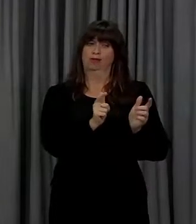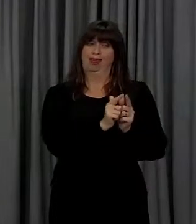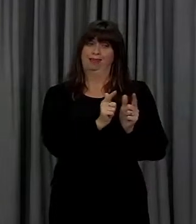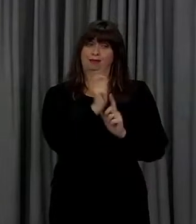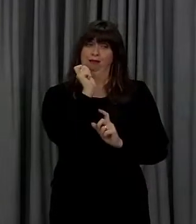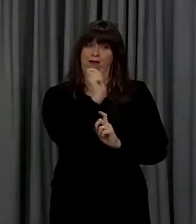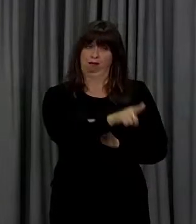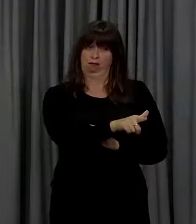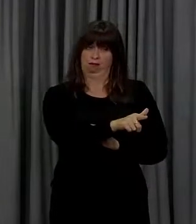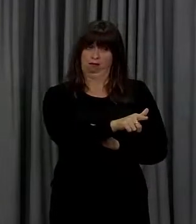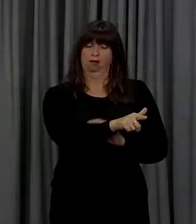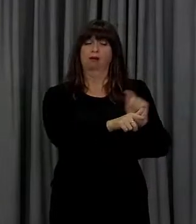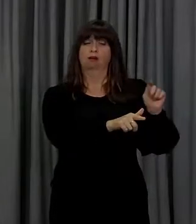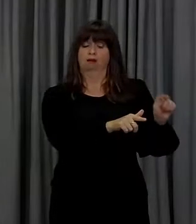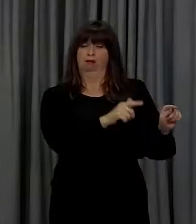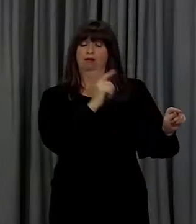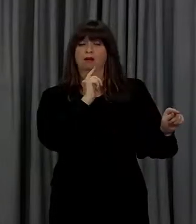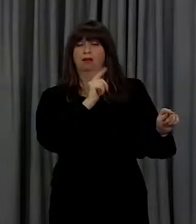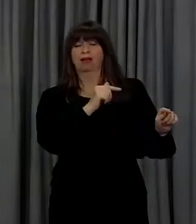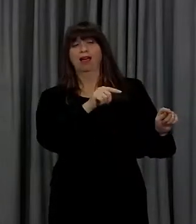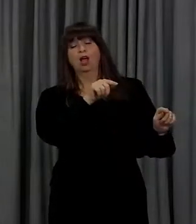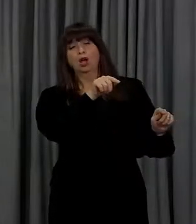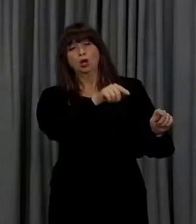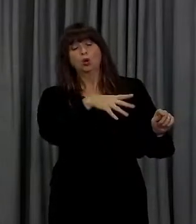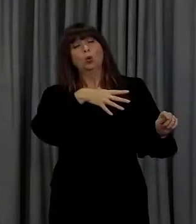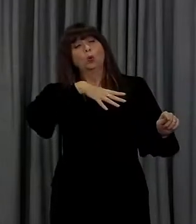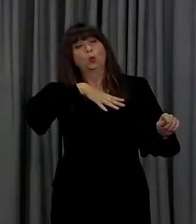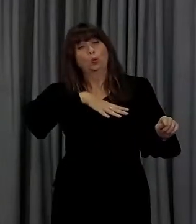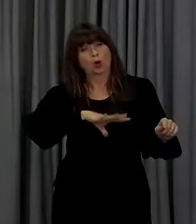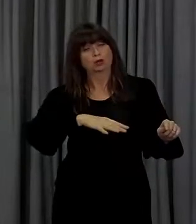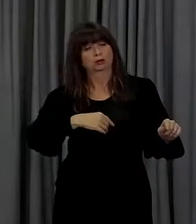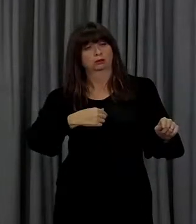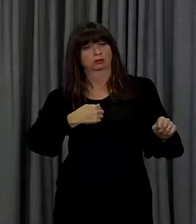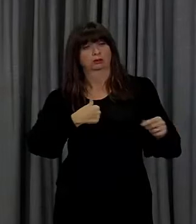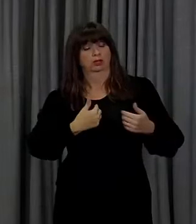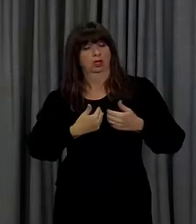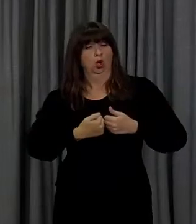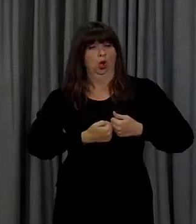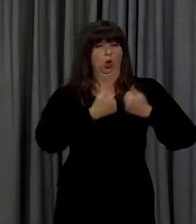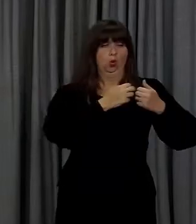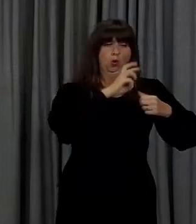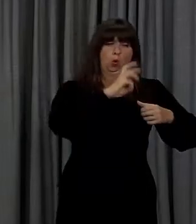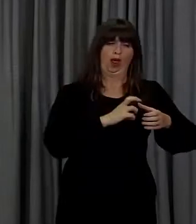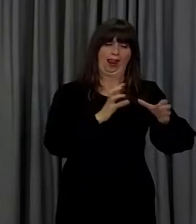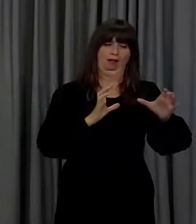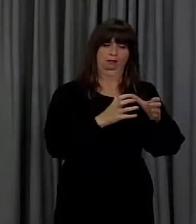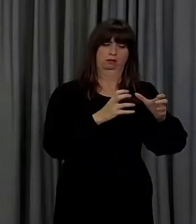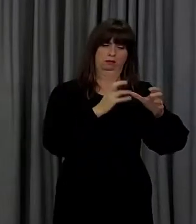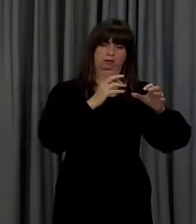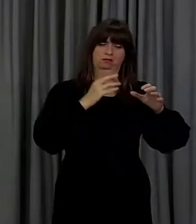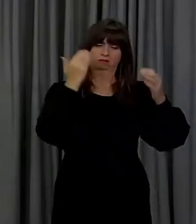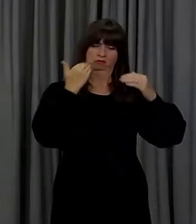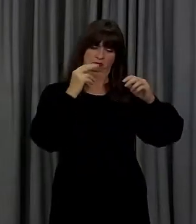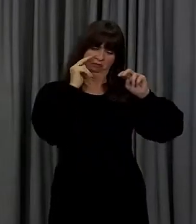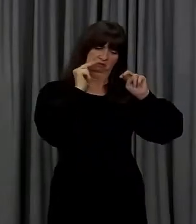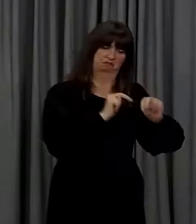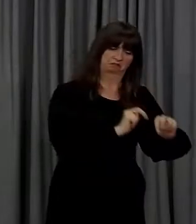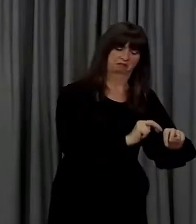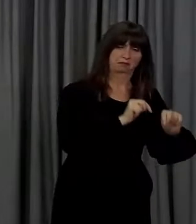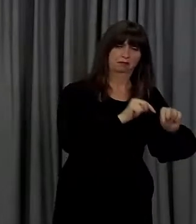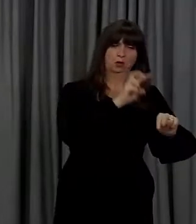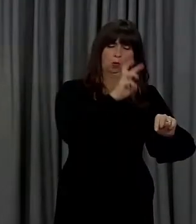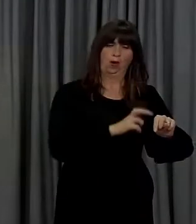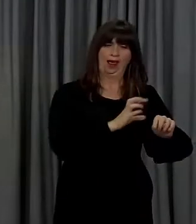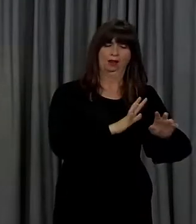that although he couldn't formally support their application, for example, to be formal representatives at